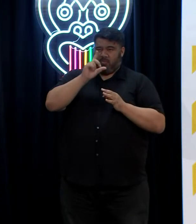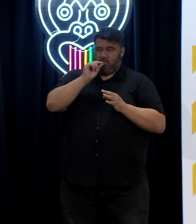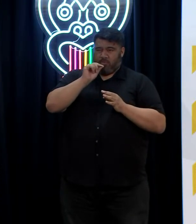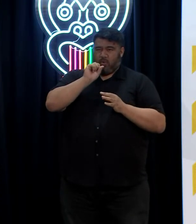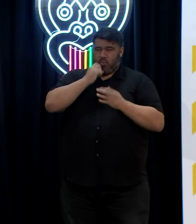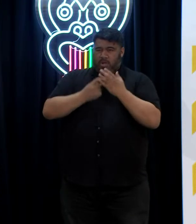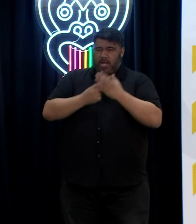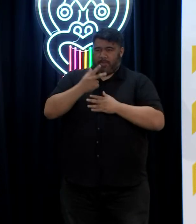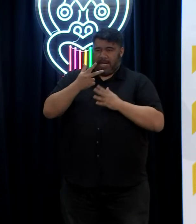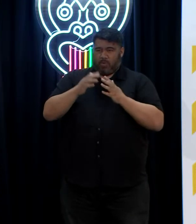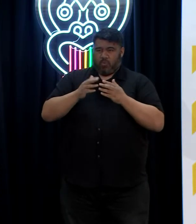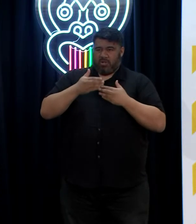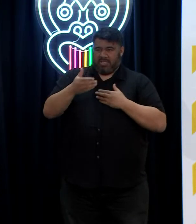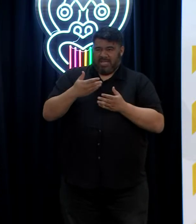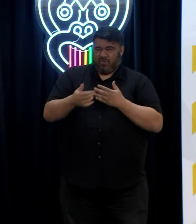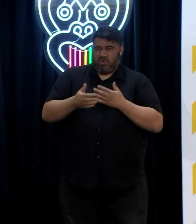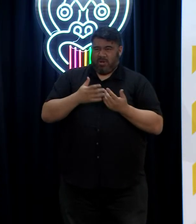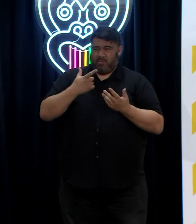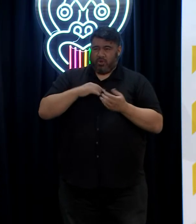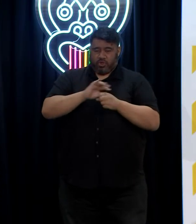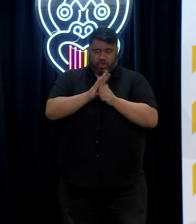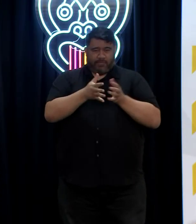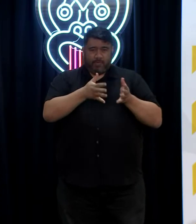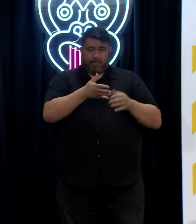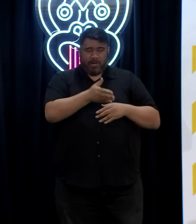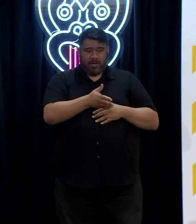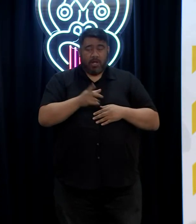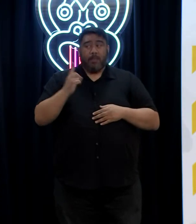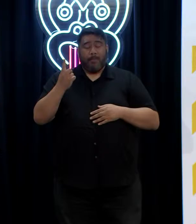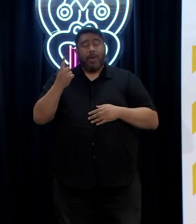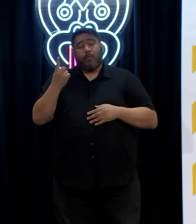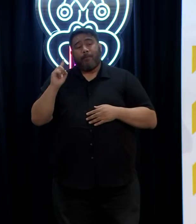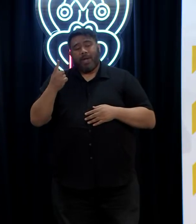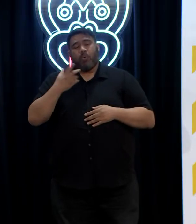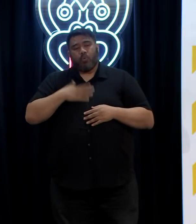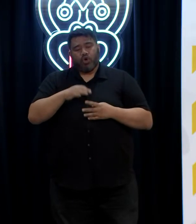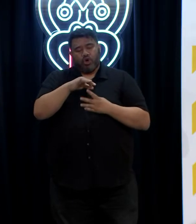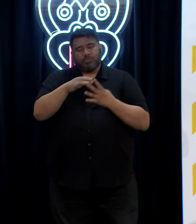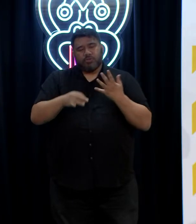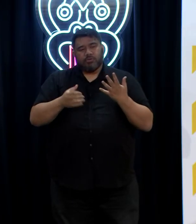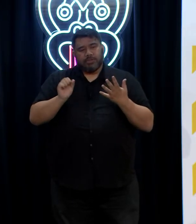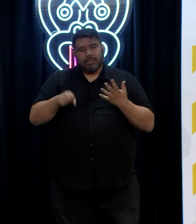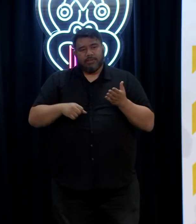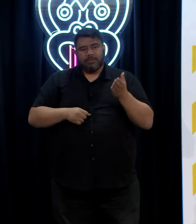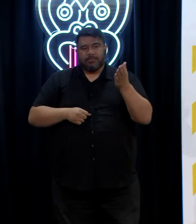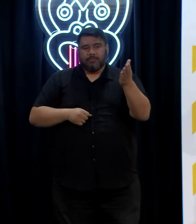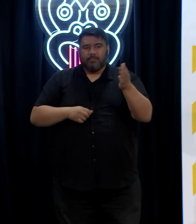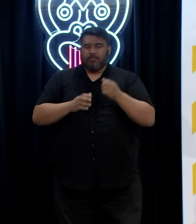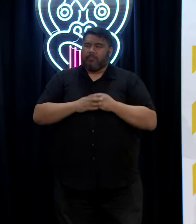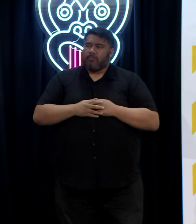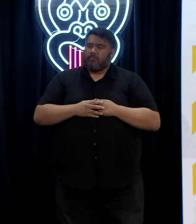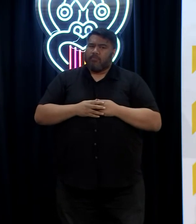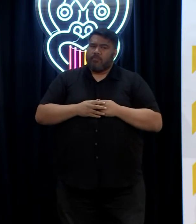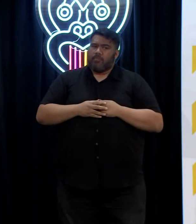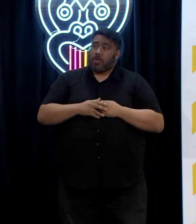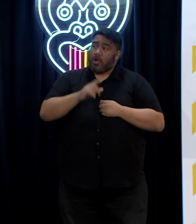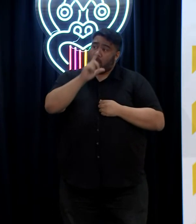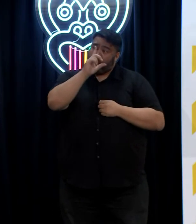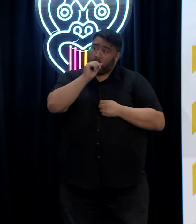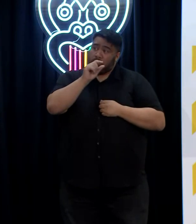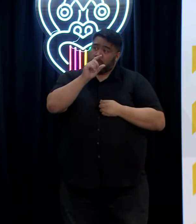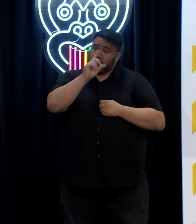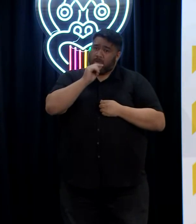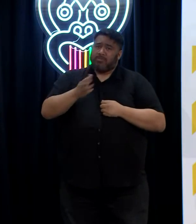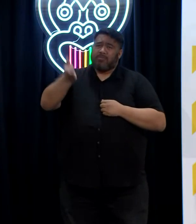again in 8 weeks, but we want to make sure that we've got the ability to reassess it then. In the months leading up to the original opening in April, there